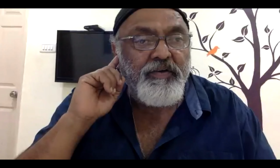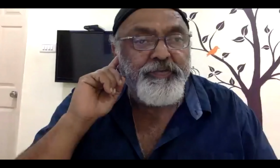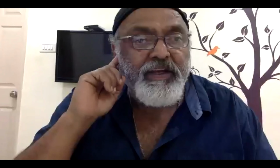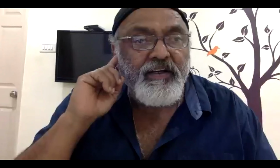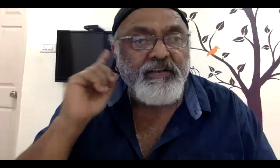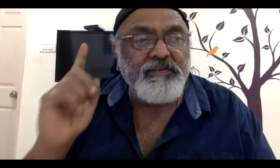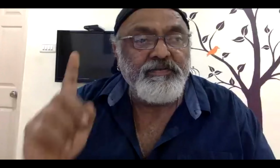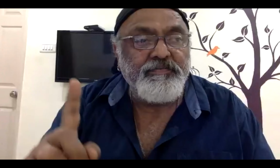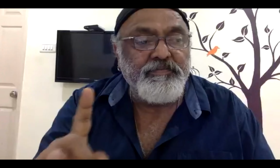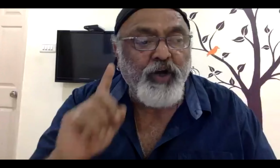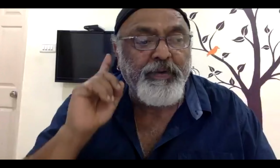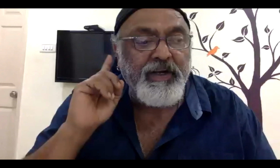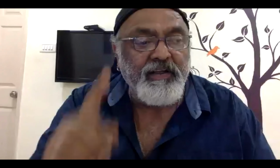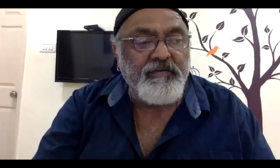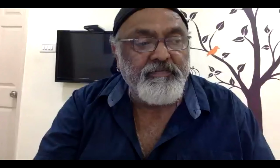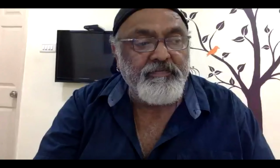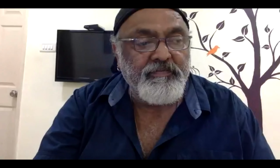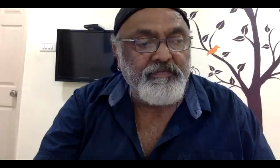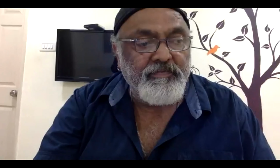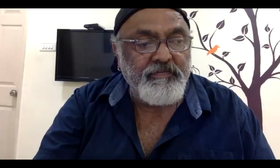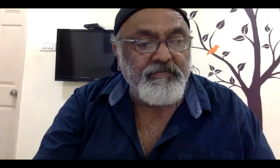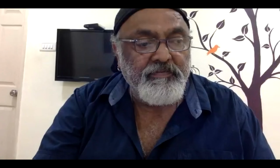the speaker properly.